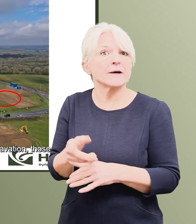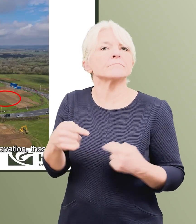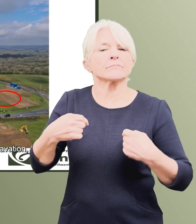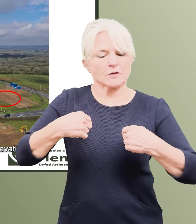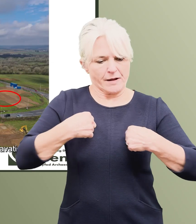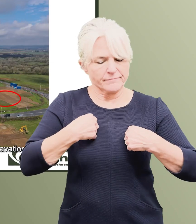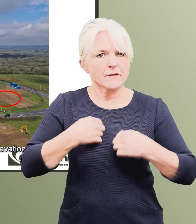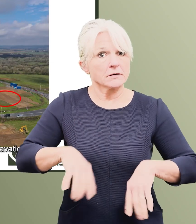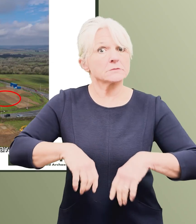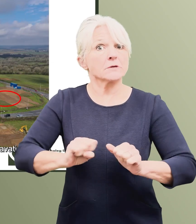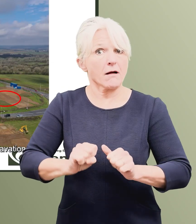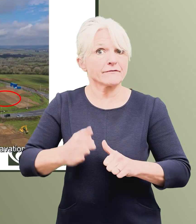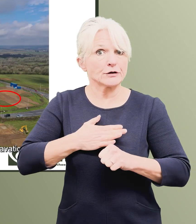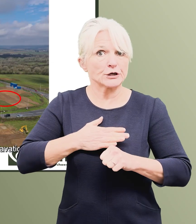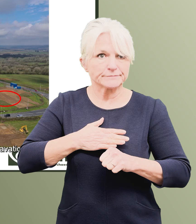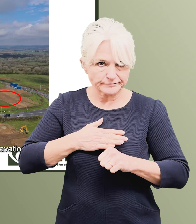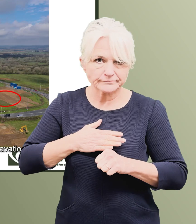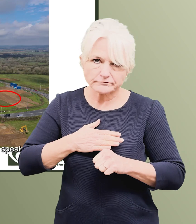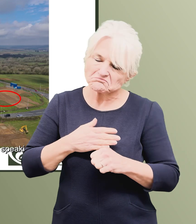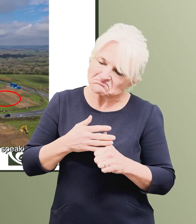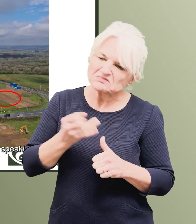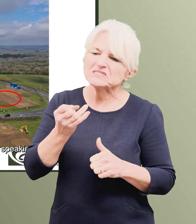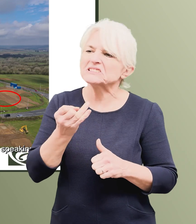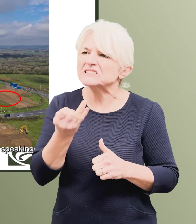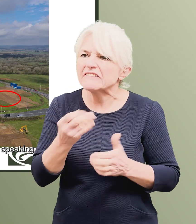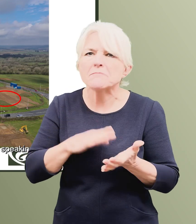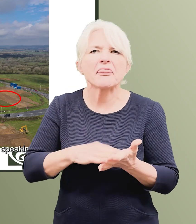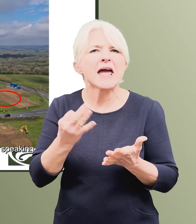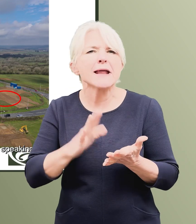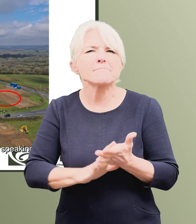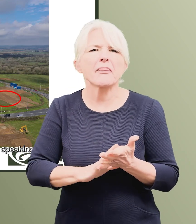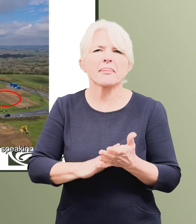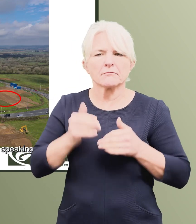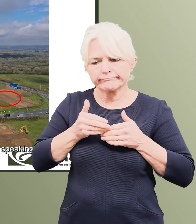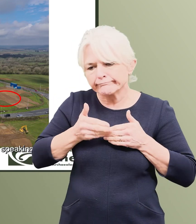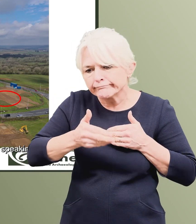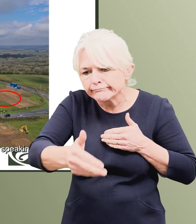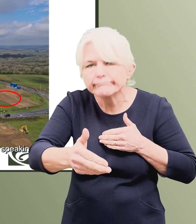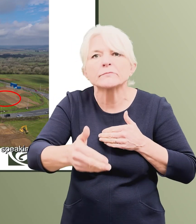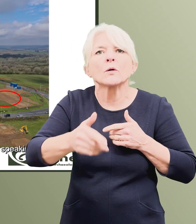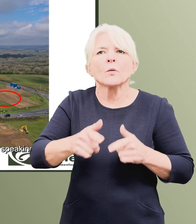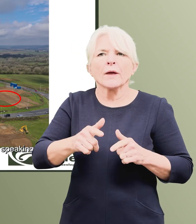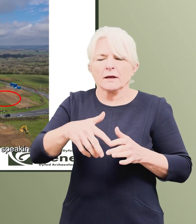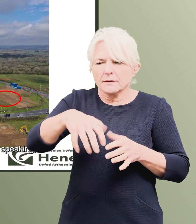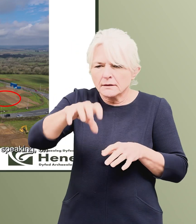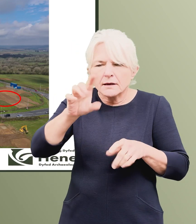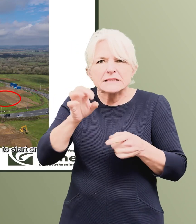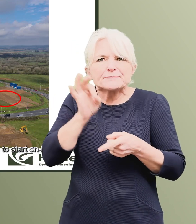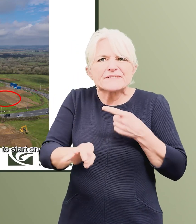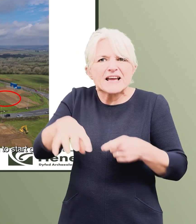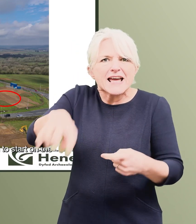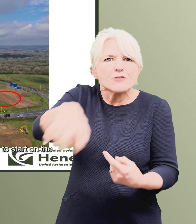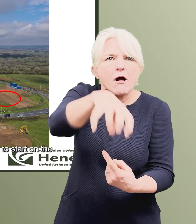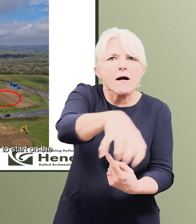the excavation, those first sort of 7 or 8 months or so. There's archaeology in 3 places, broadly speaking, on the right-hand side,